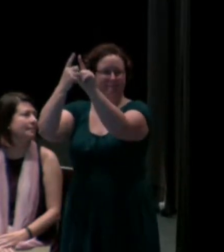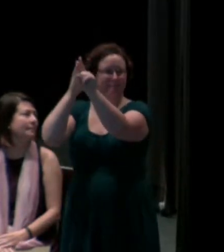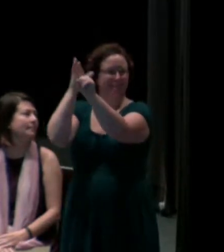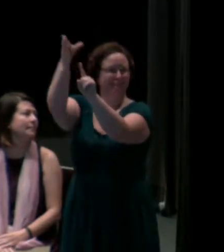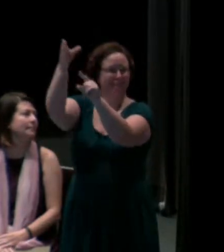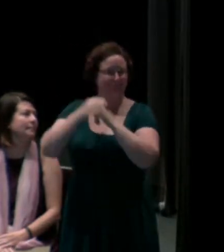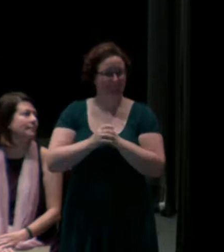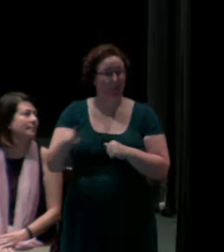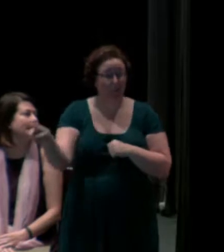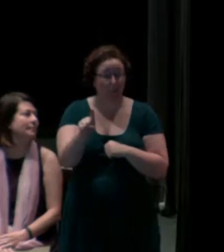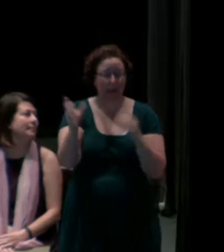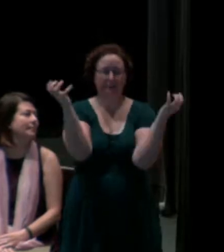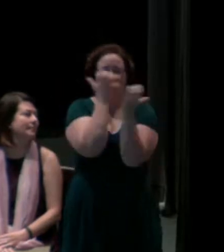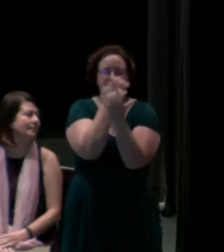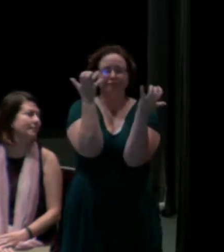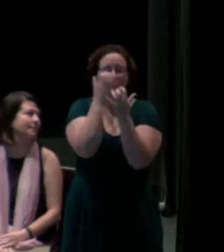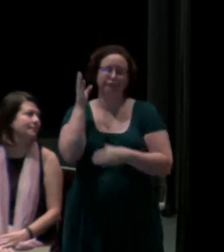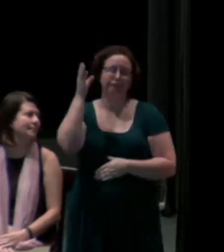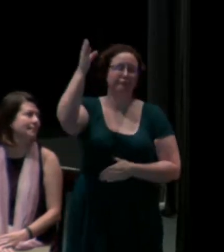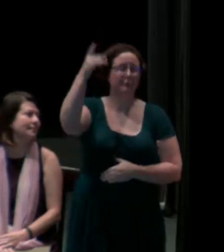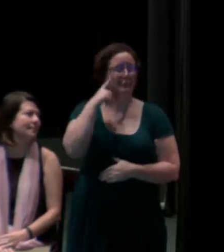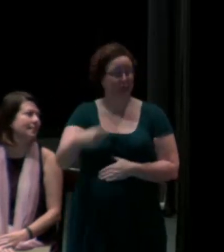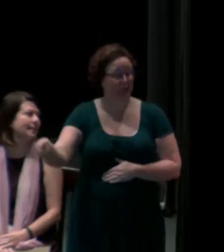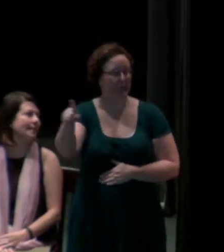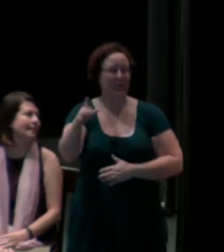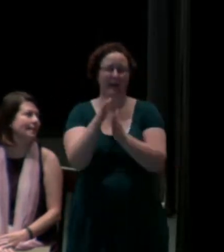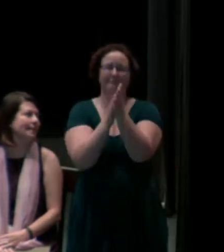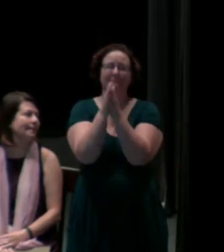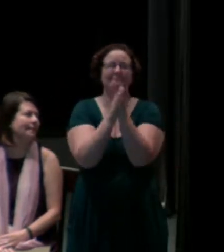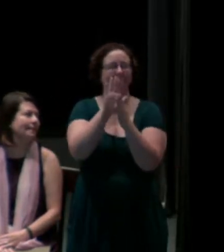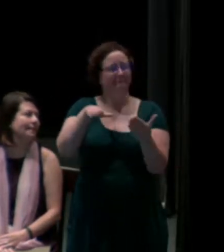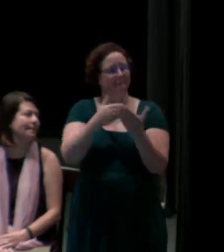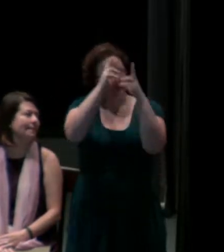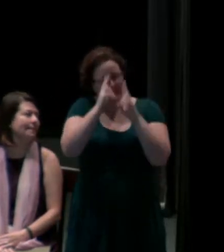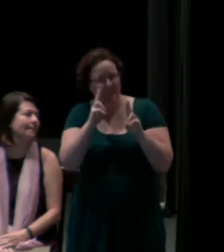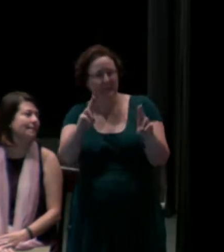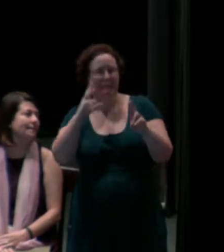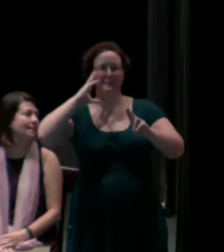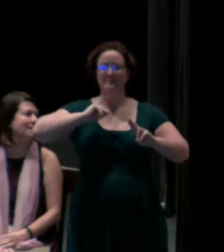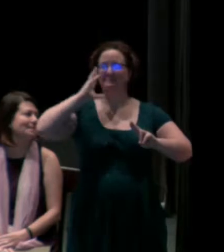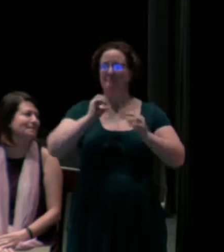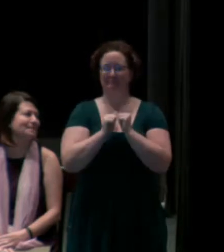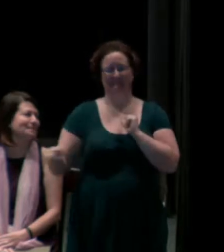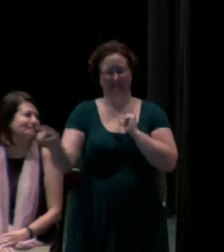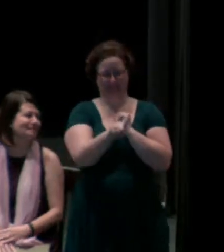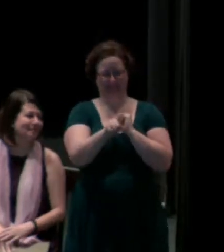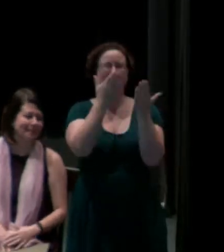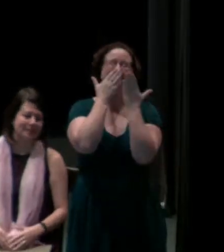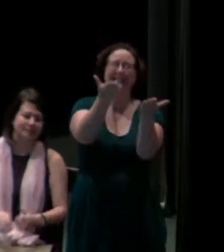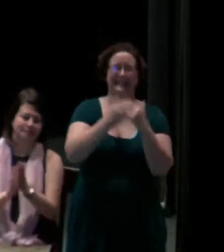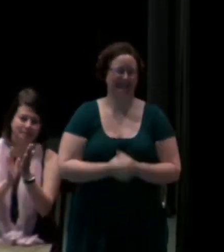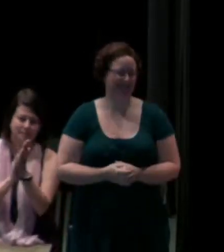have a great destiny ahead of you, and I am looking forward to an honorable journey with you. Thank